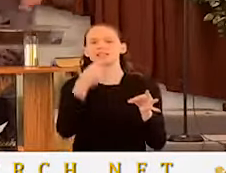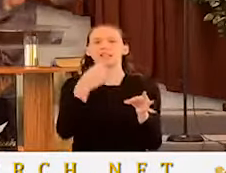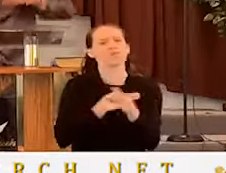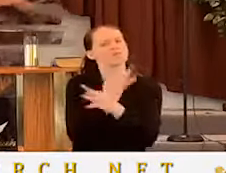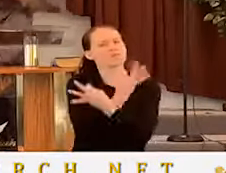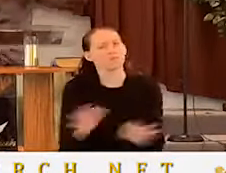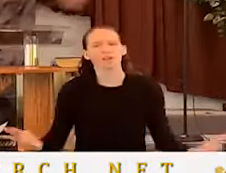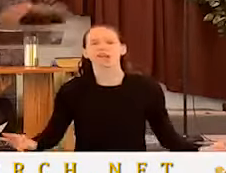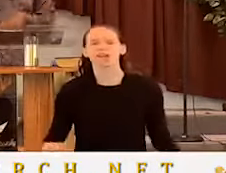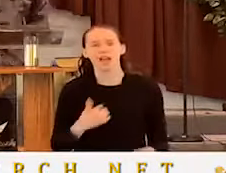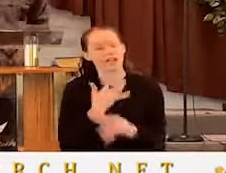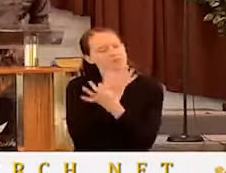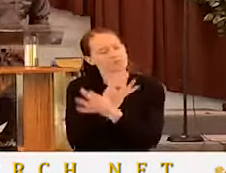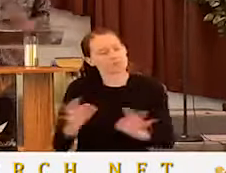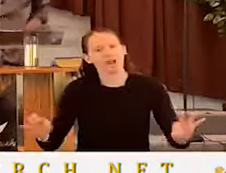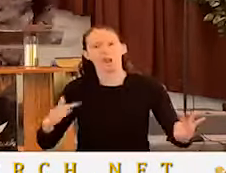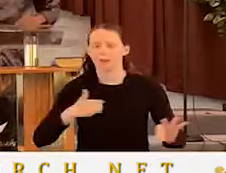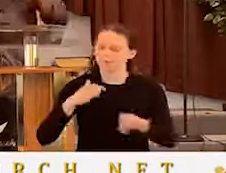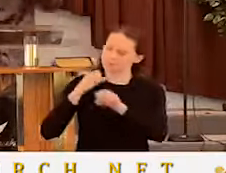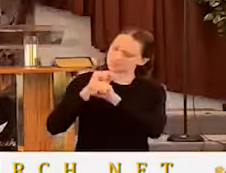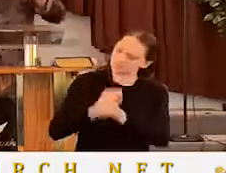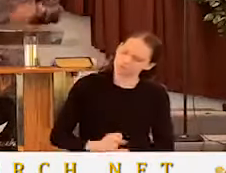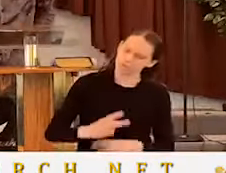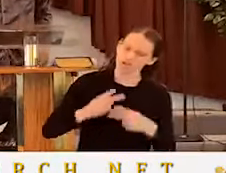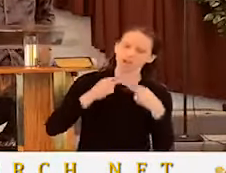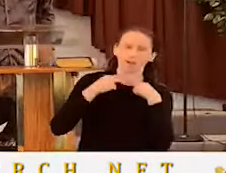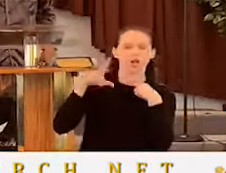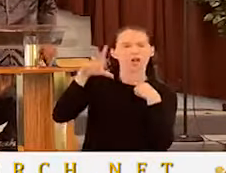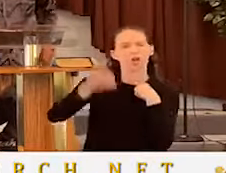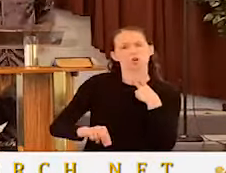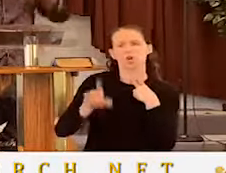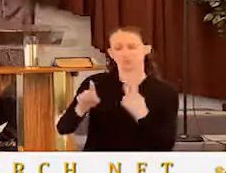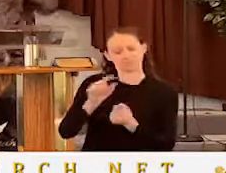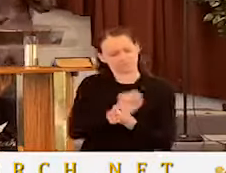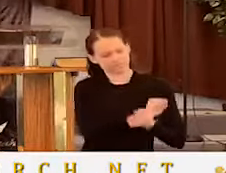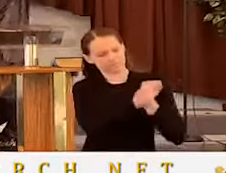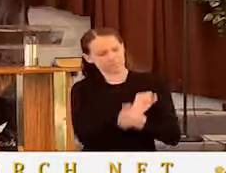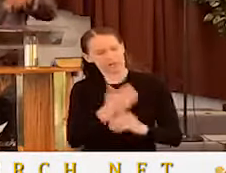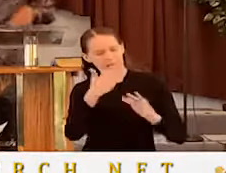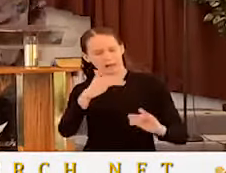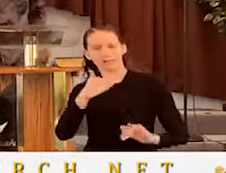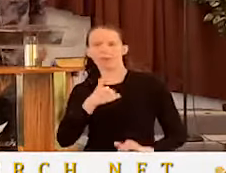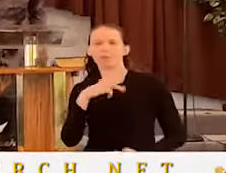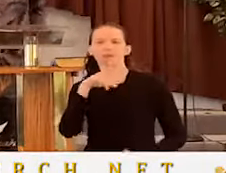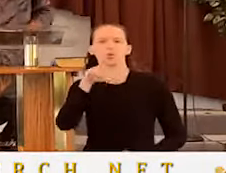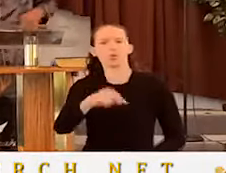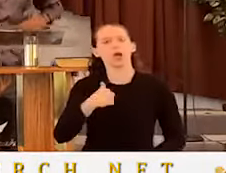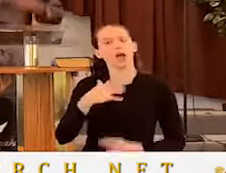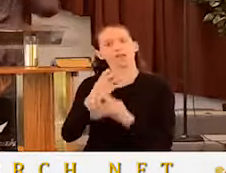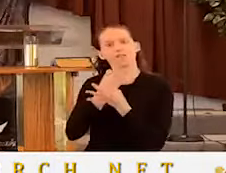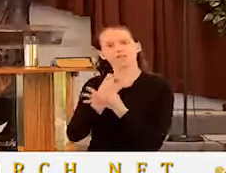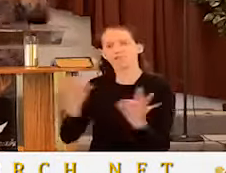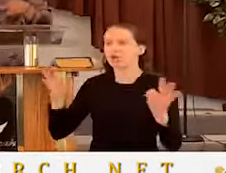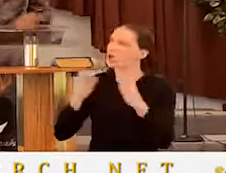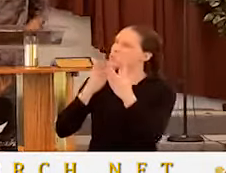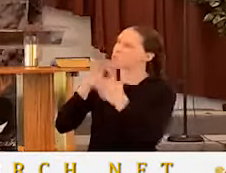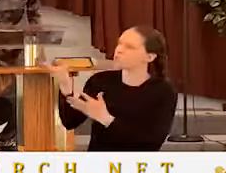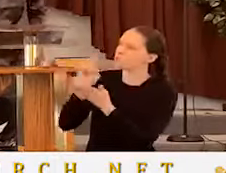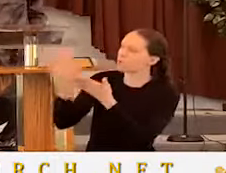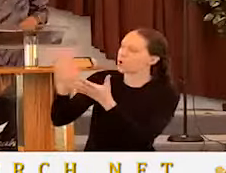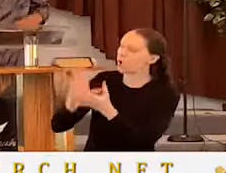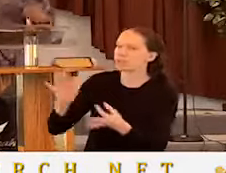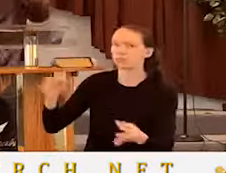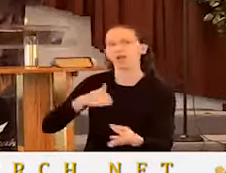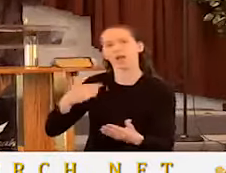I'm free. I will not be bound. I will not have chains holding me back. I'm free in the Holy Ghost. I'm free to get